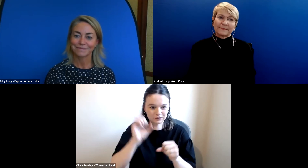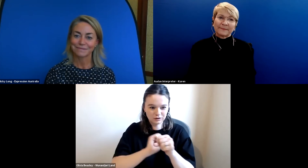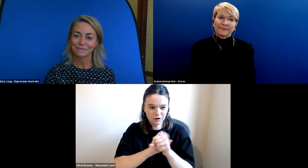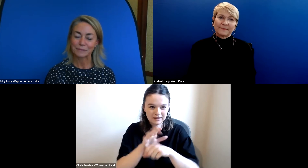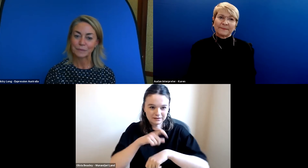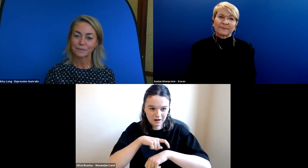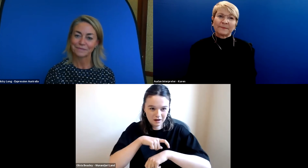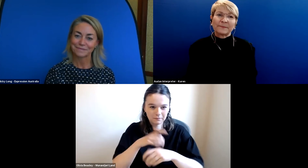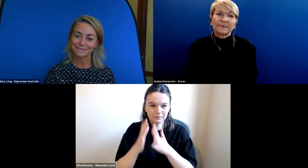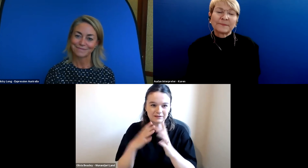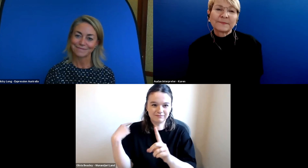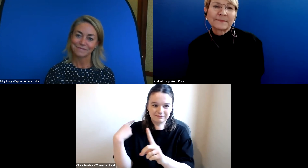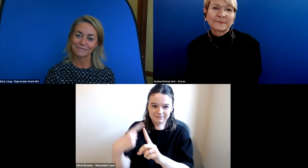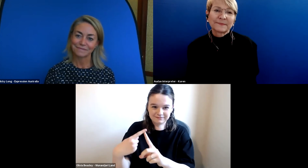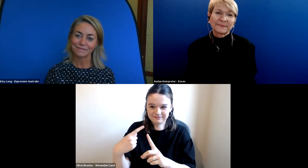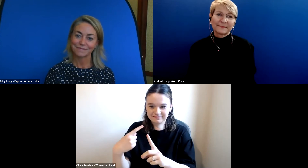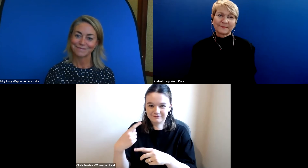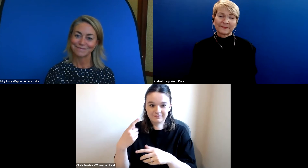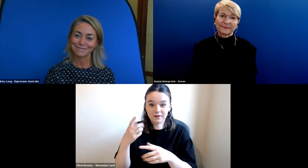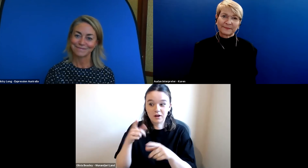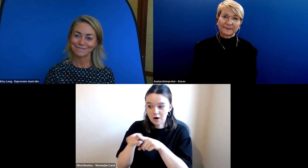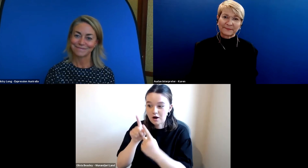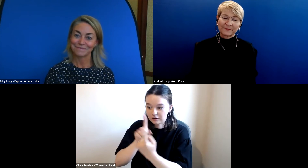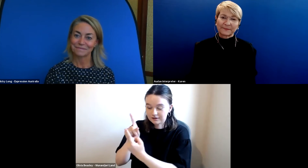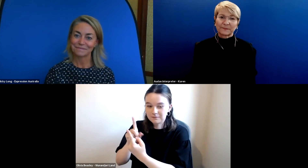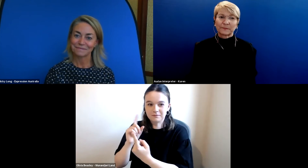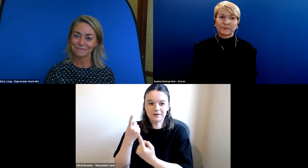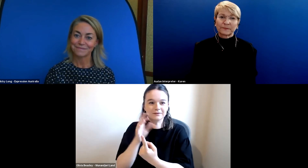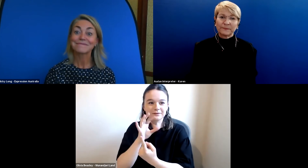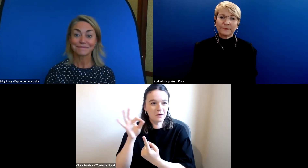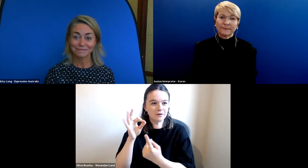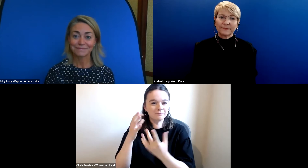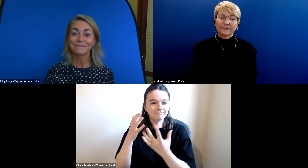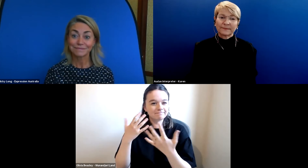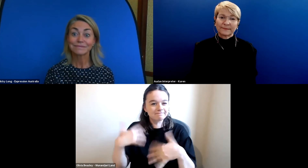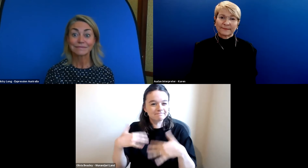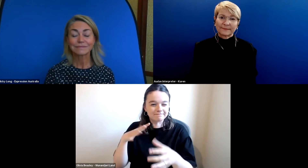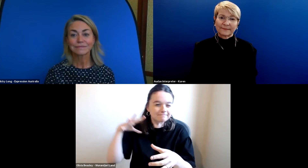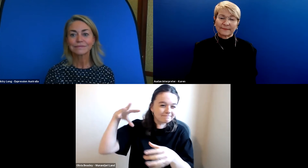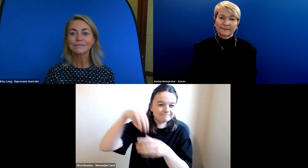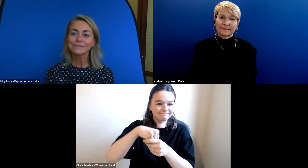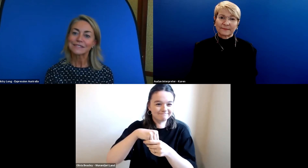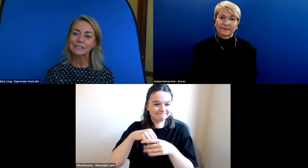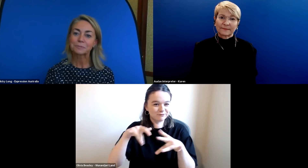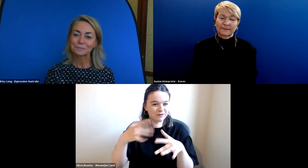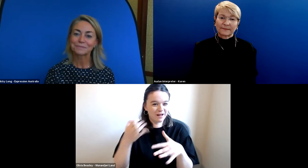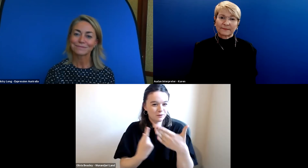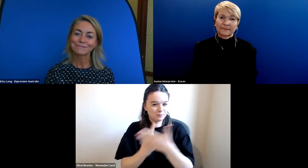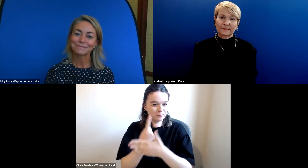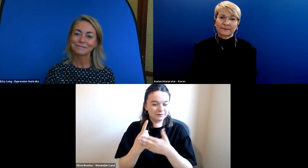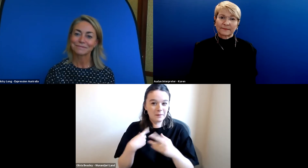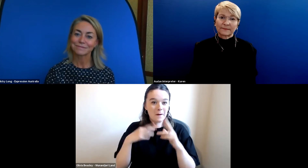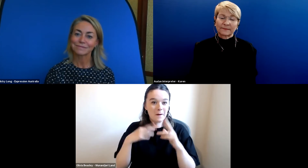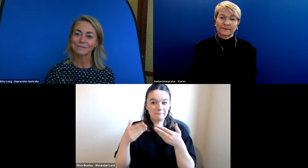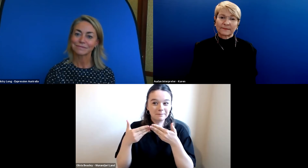Yeah, wow. And, you know, let's not forget that coronavirus has also hit us in that time. So, yes, there's lots of